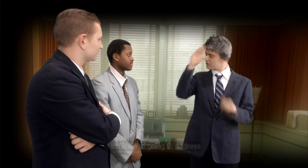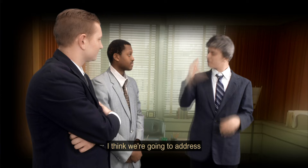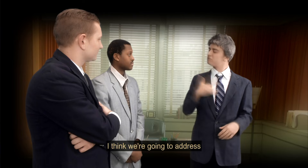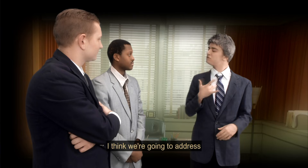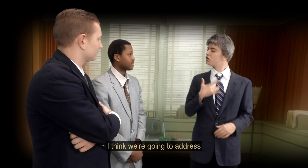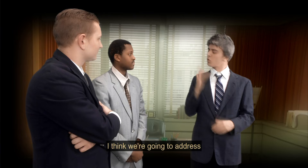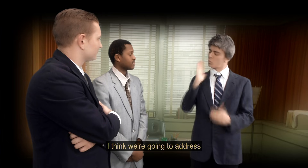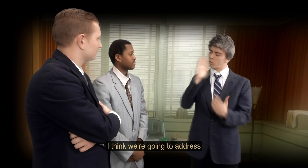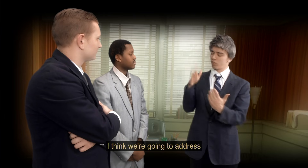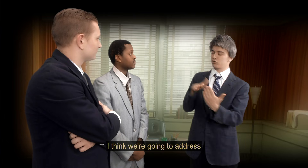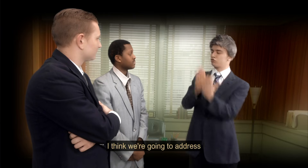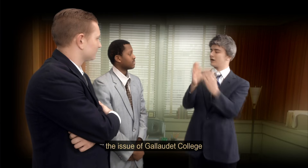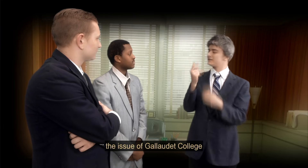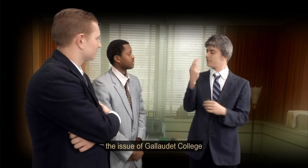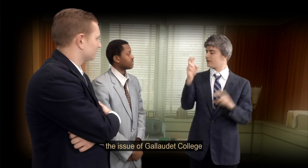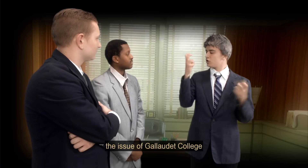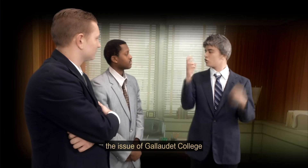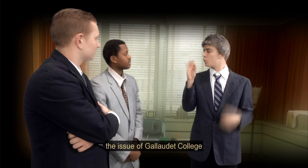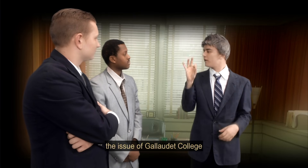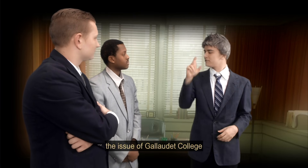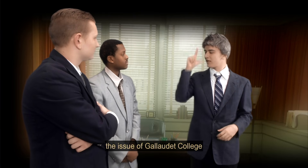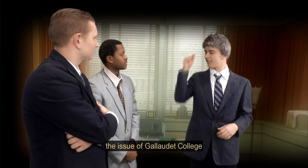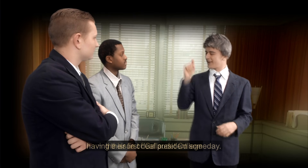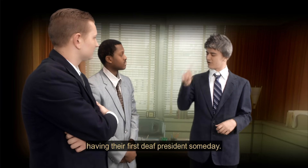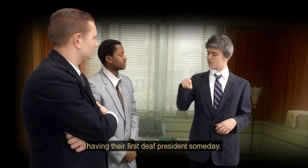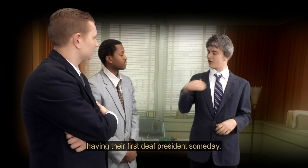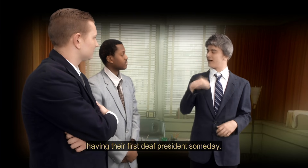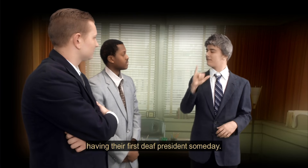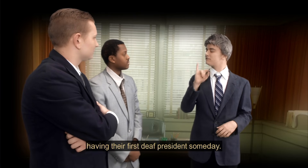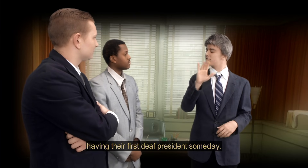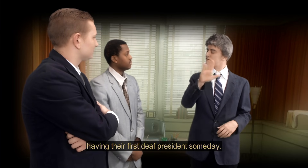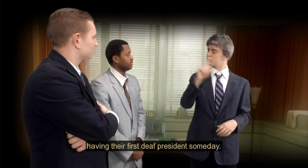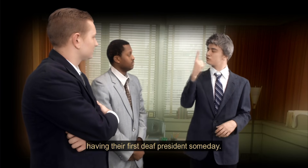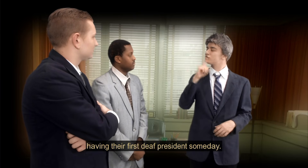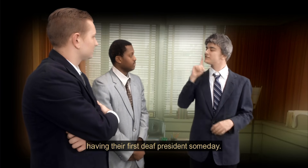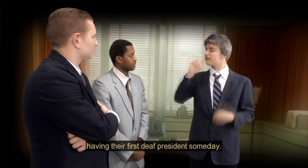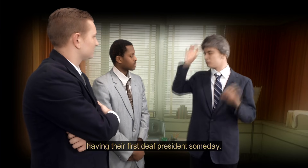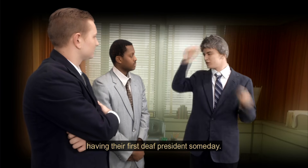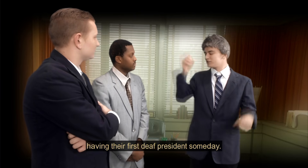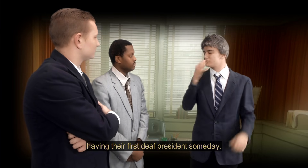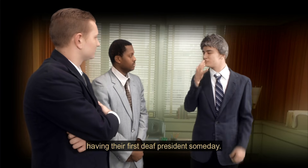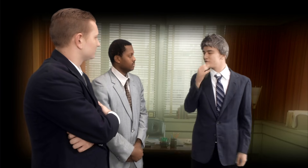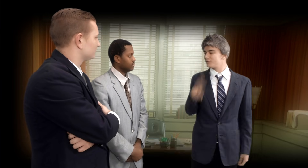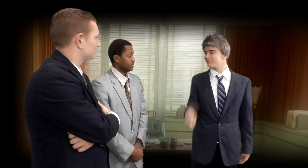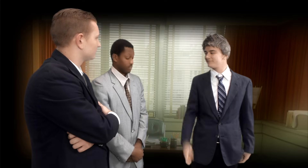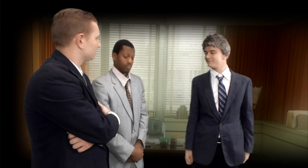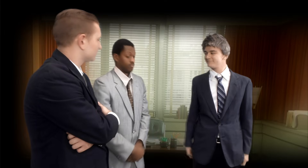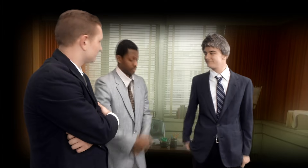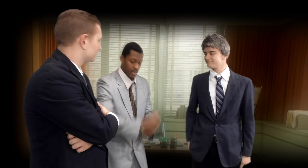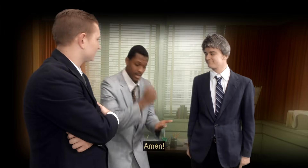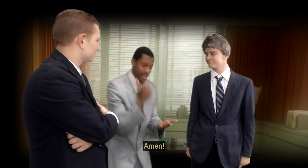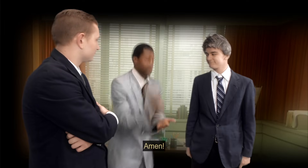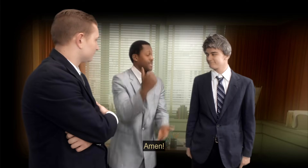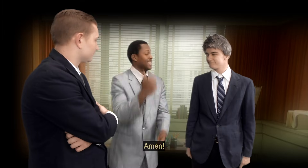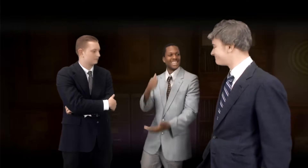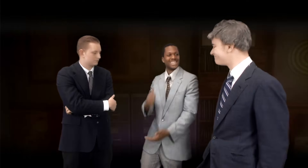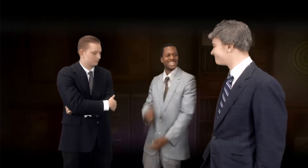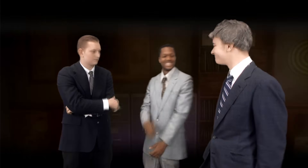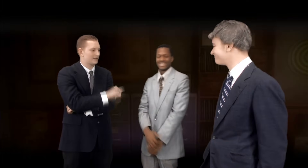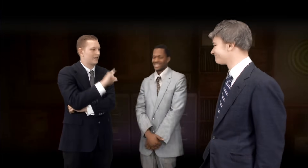I think we're going to address the issue of Gallaudet College having their first deaf president someday. Amen.